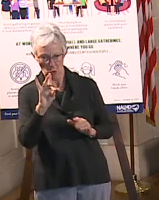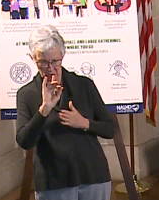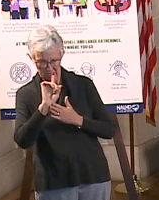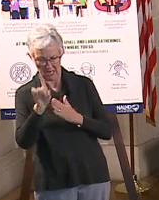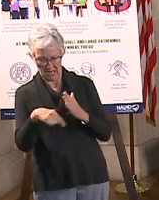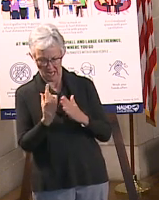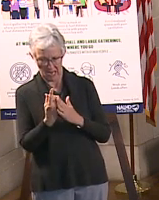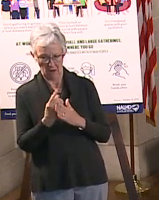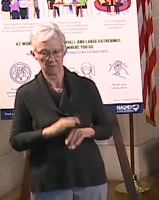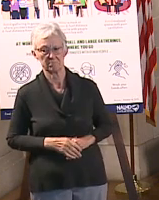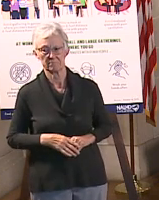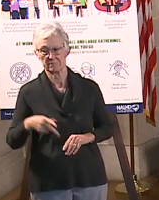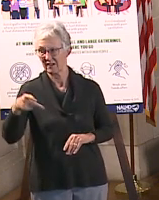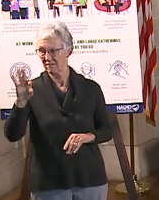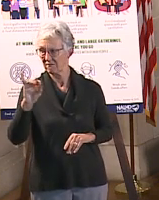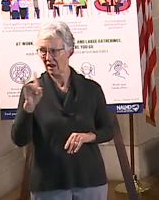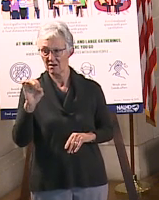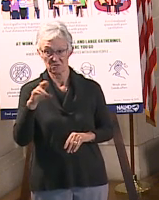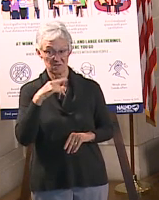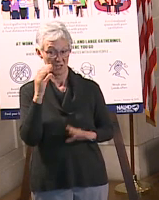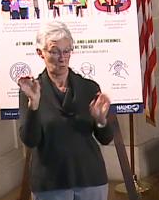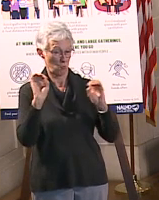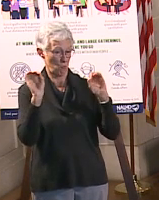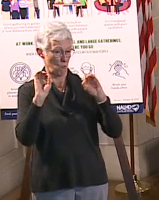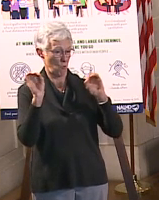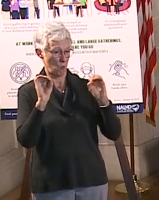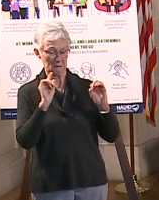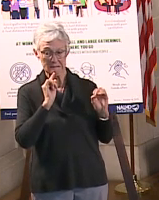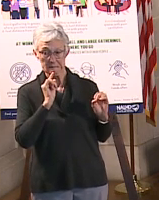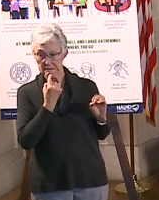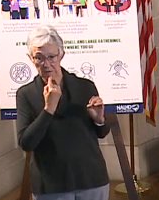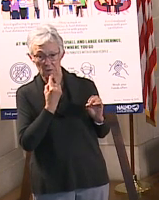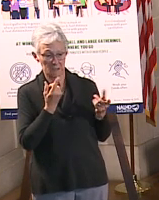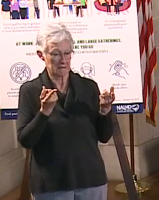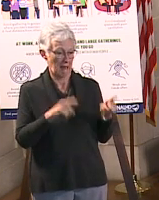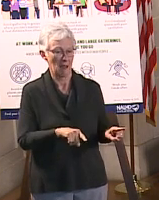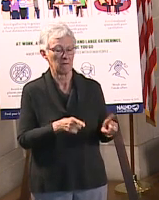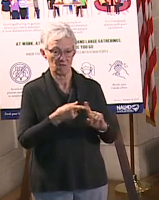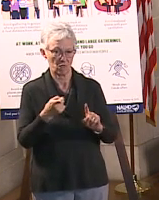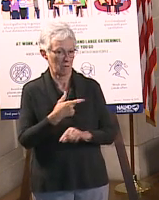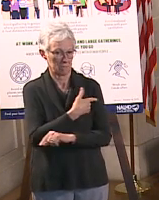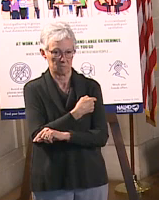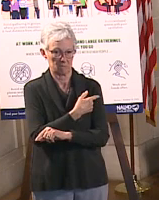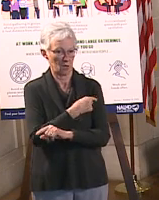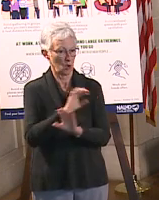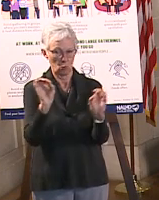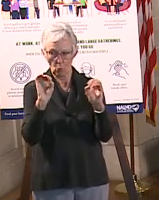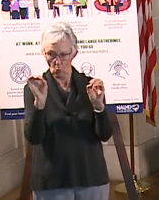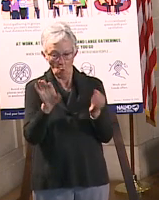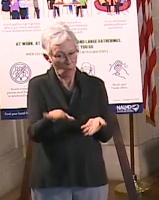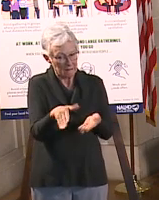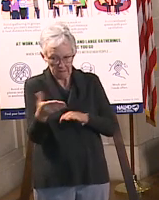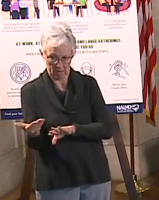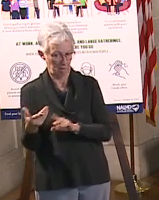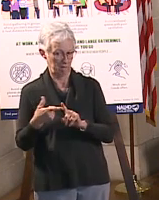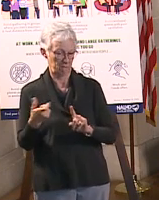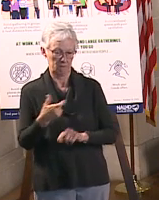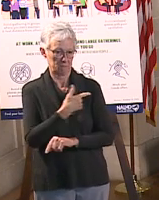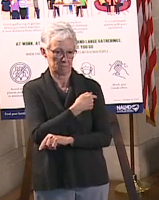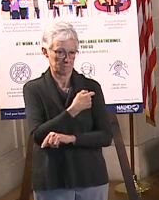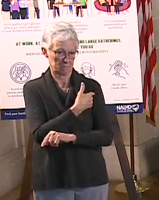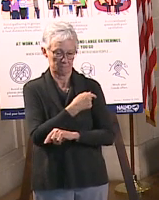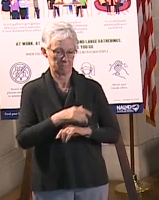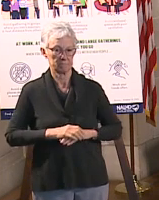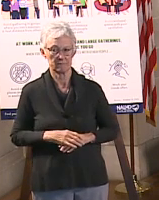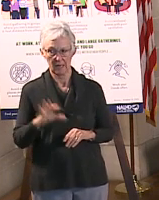no serious side effects from the vaccine, and there were no deaths directly linked to the vaccine itself. The FDA and CDC will continue to monitor